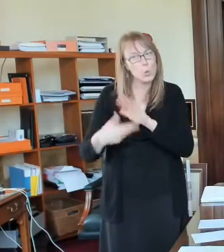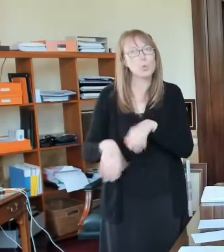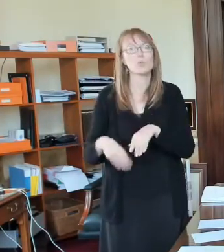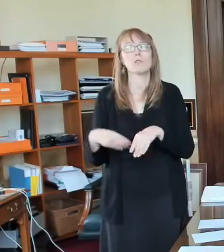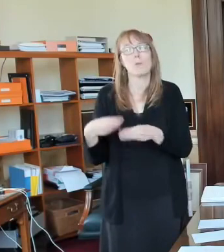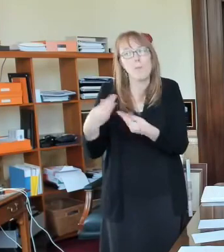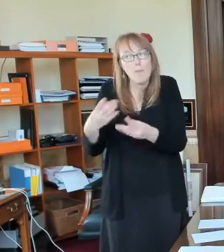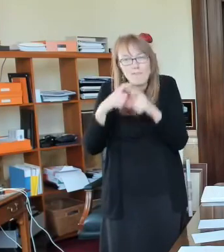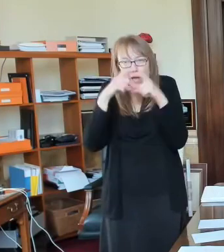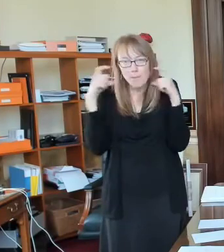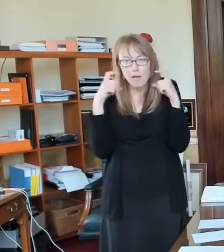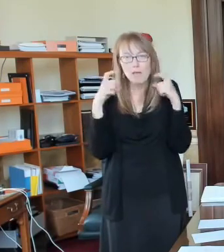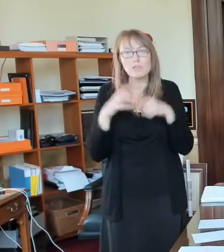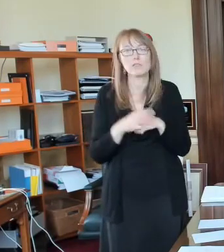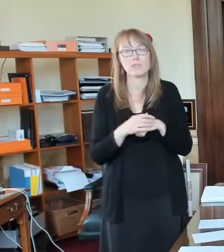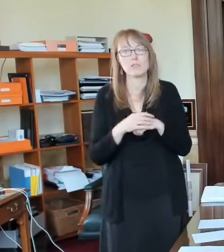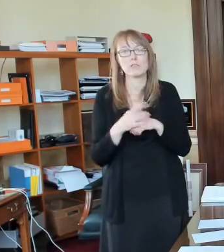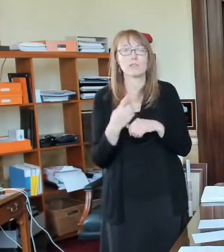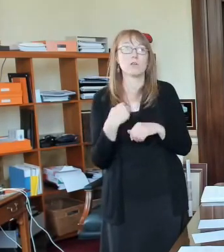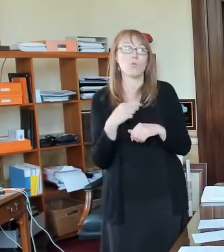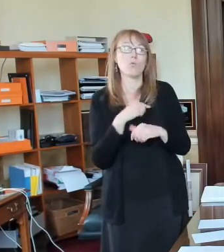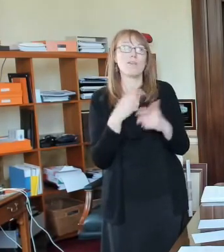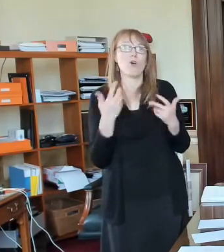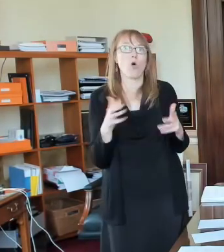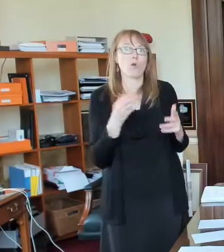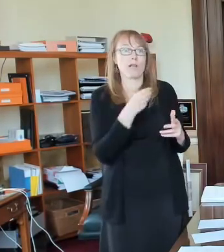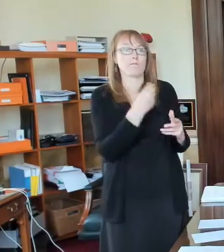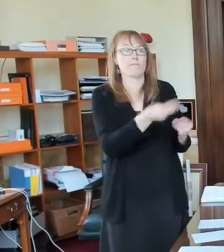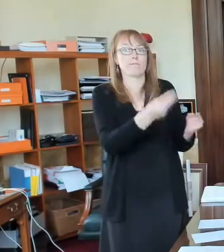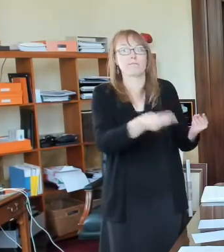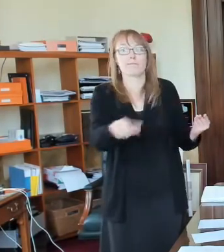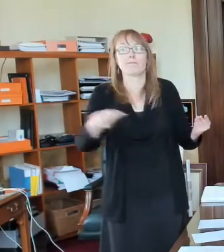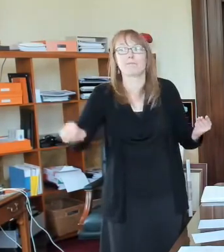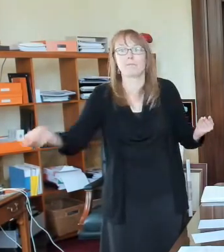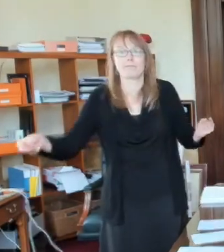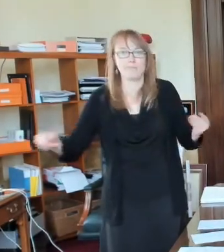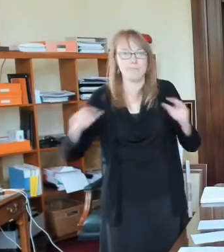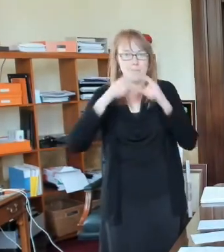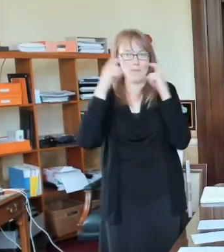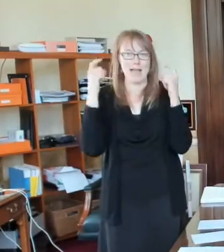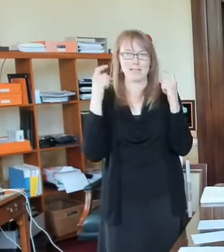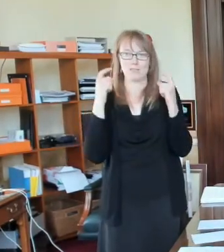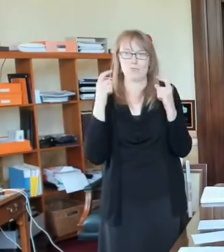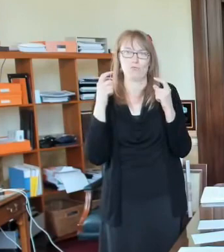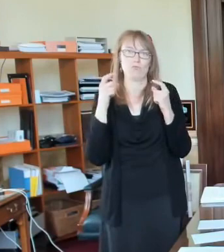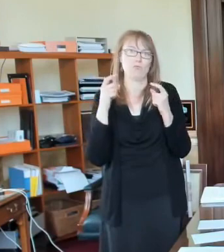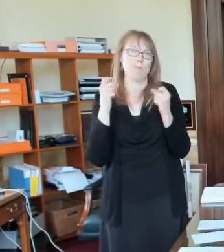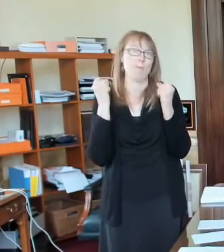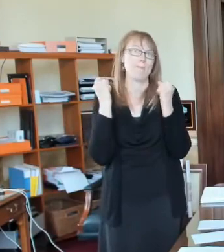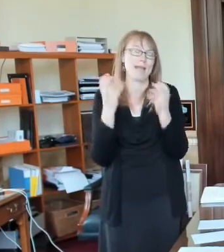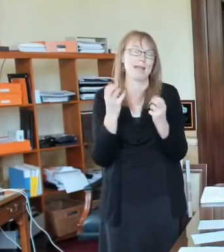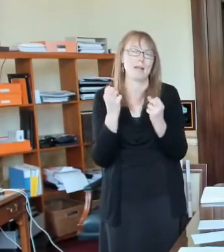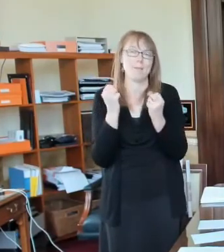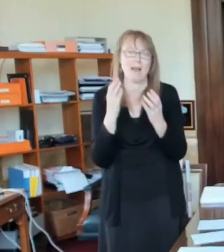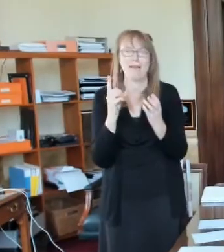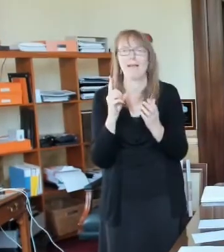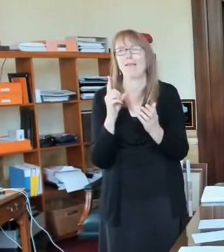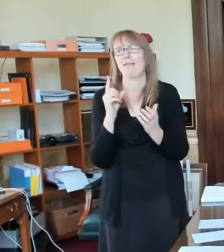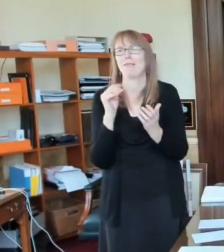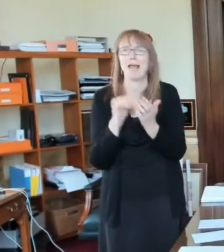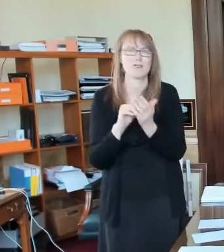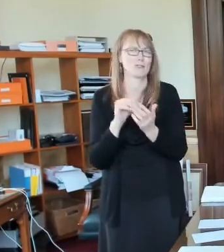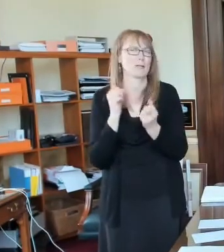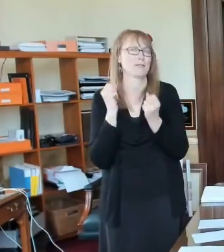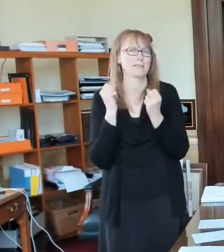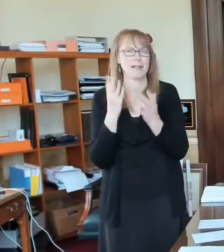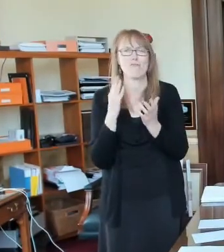masks to thousands, many thousands of people in our community through our housing authority, to